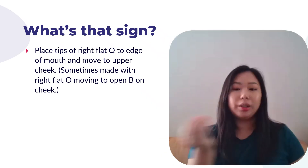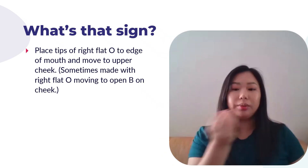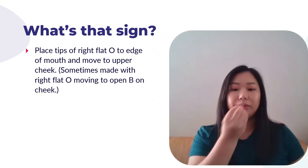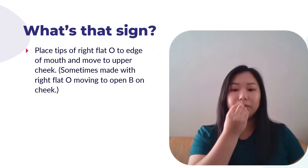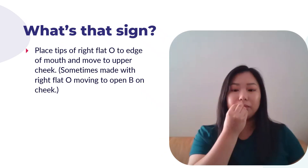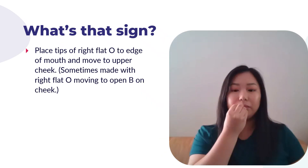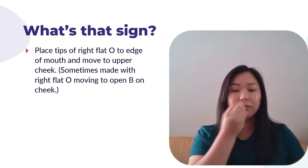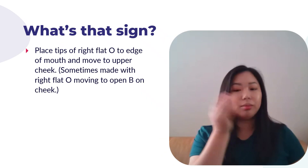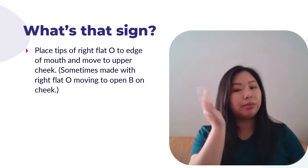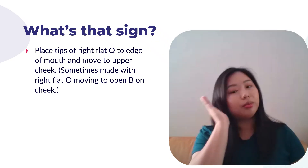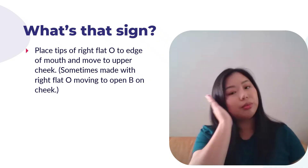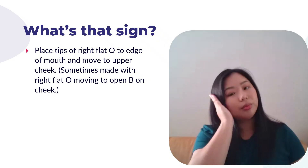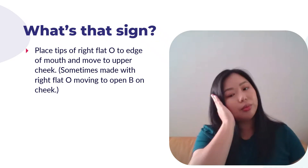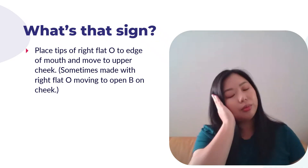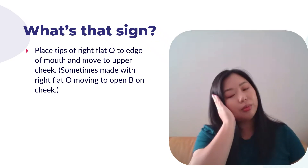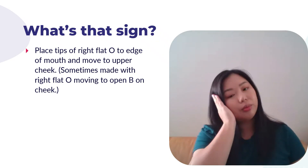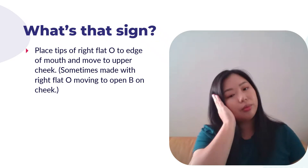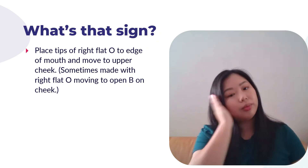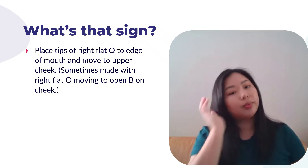Or,